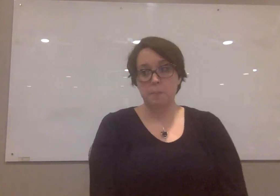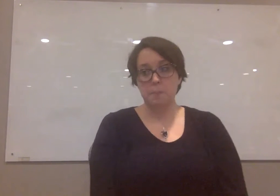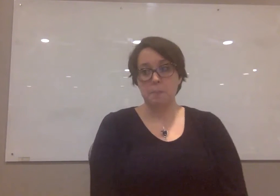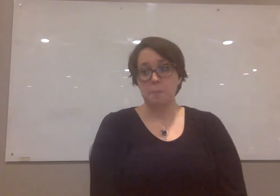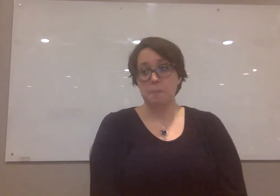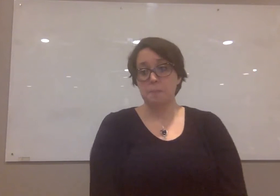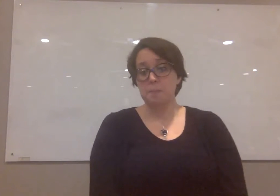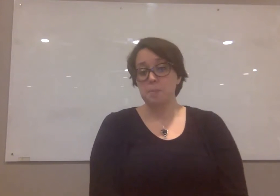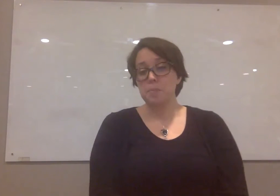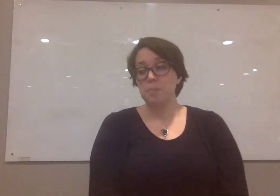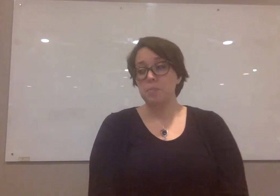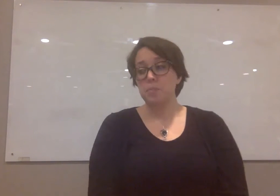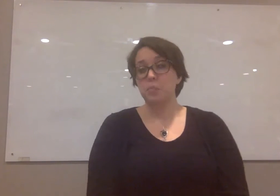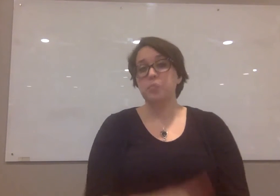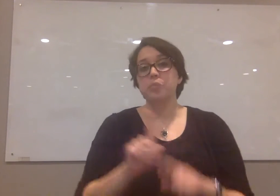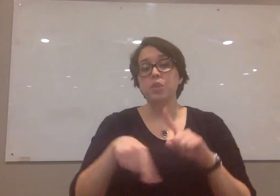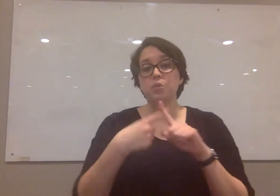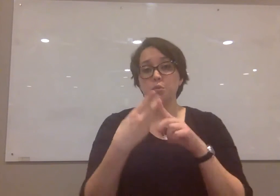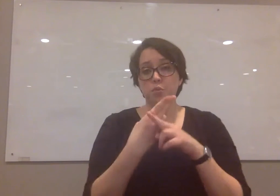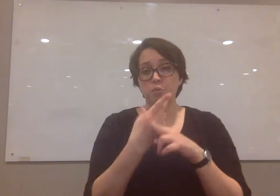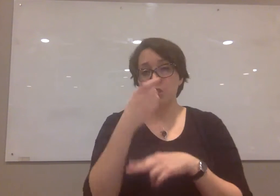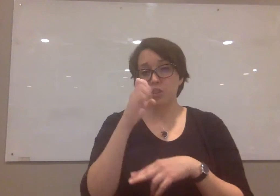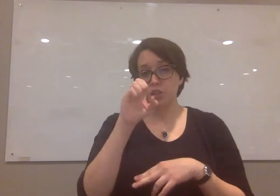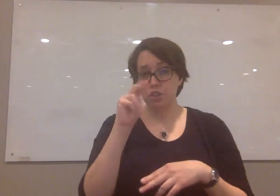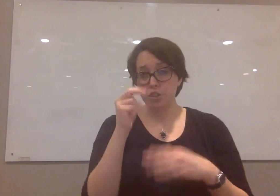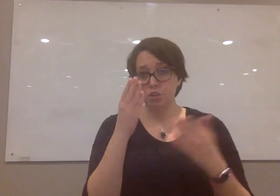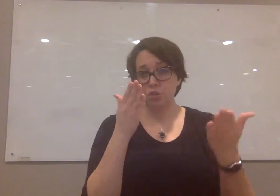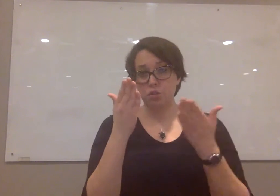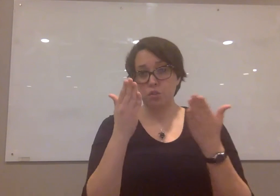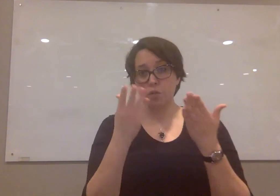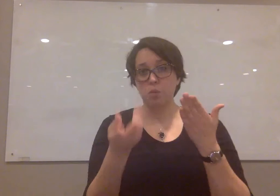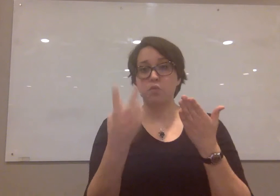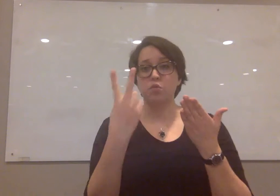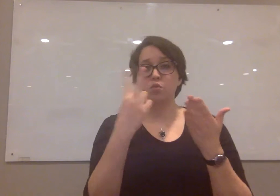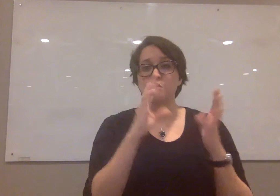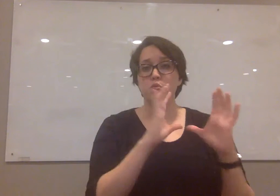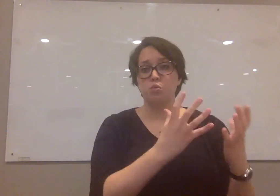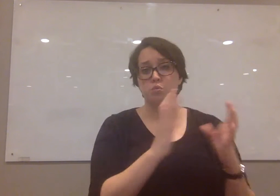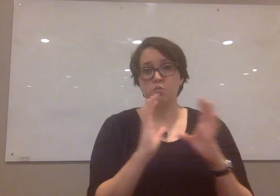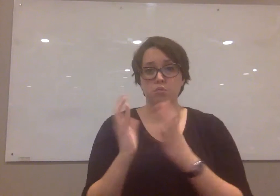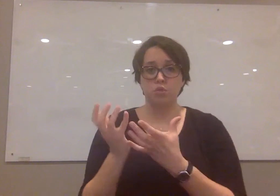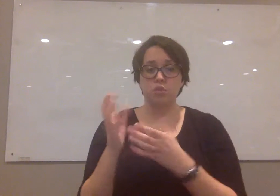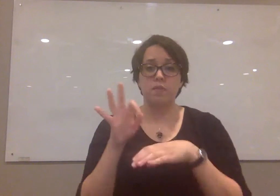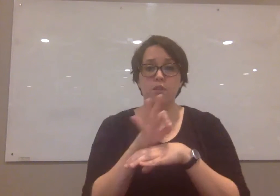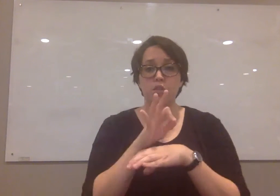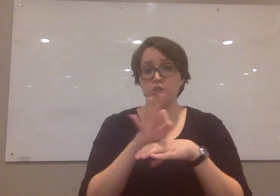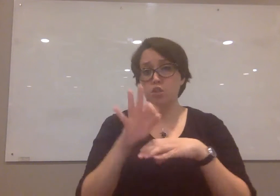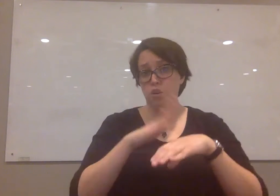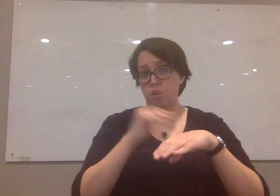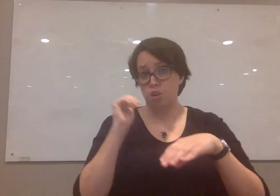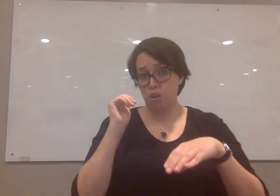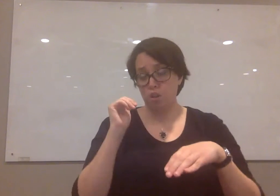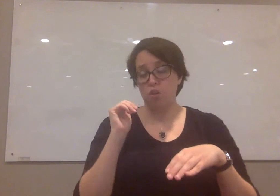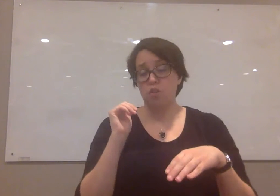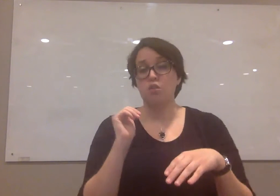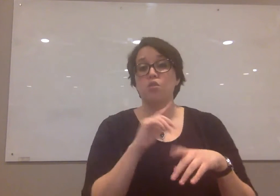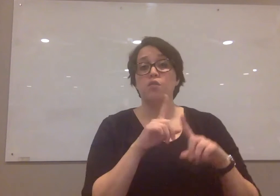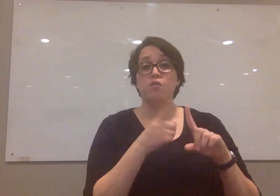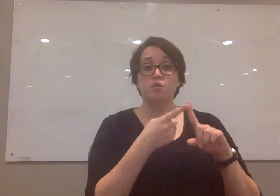When we're using GenServer, there's two class of function call we can do. There's the call, which is synchronous